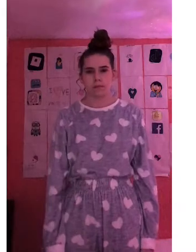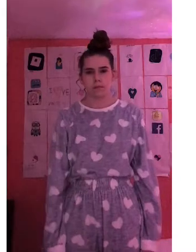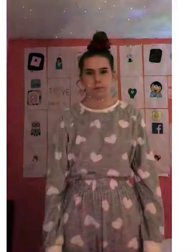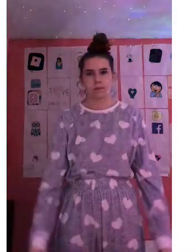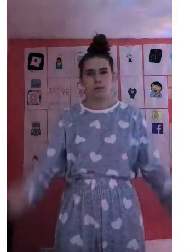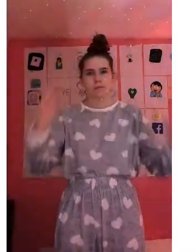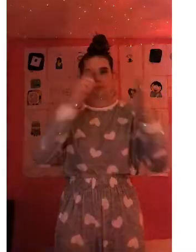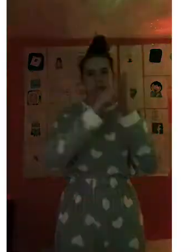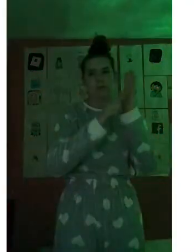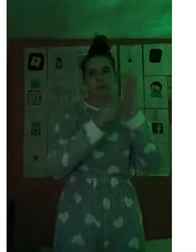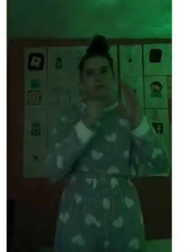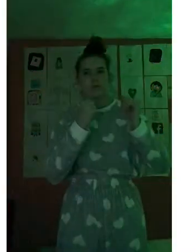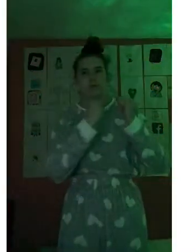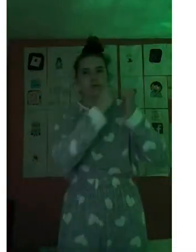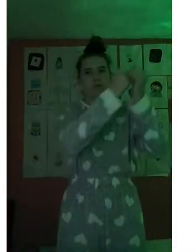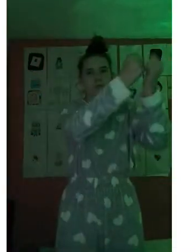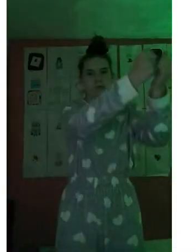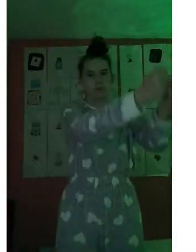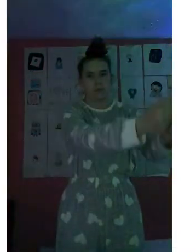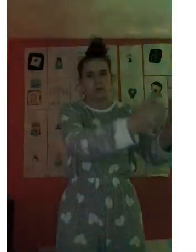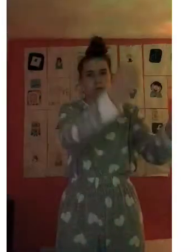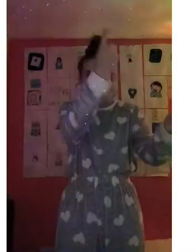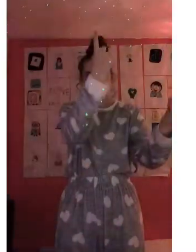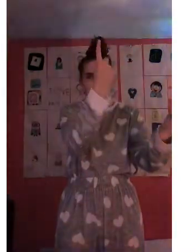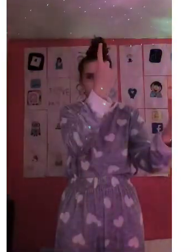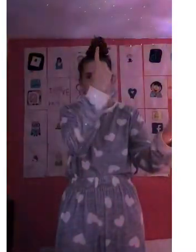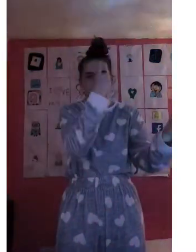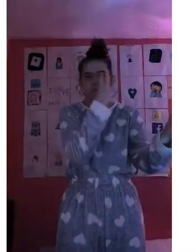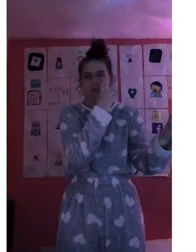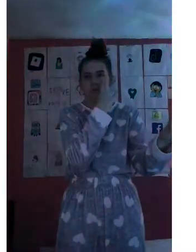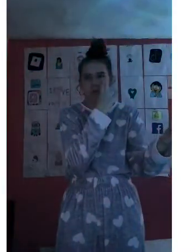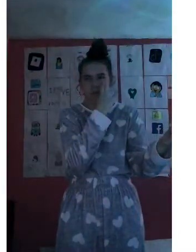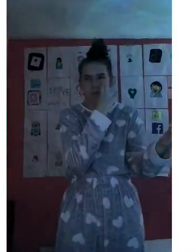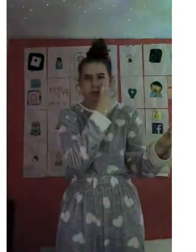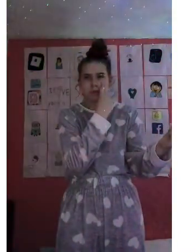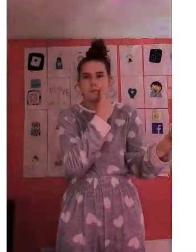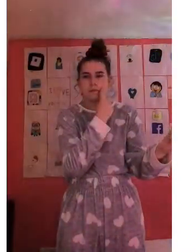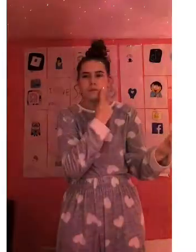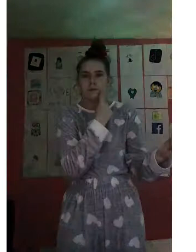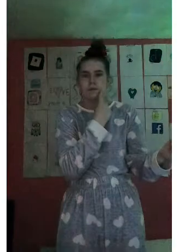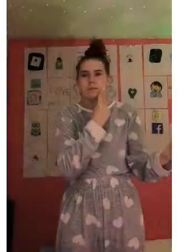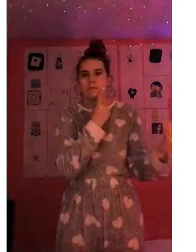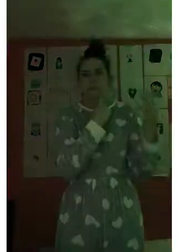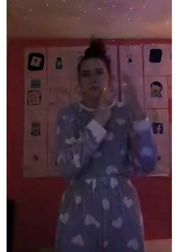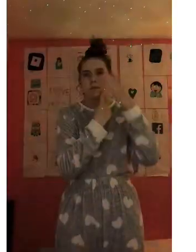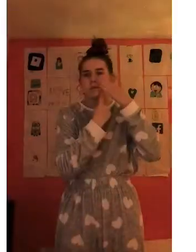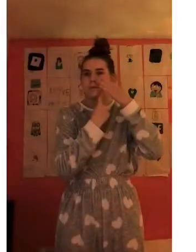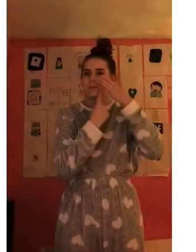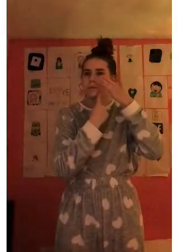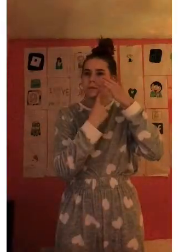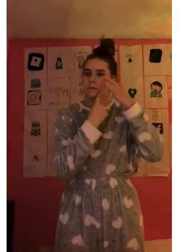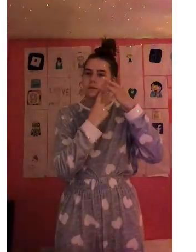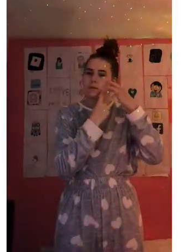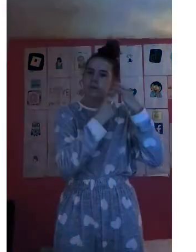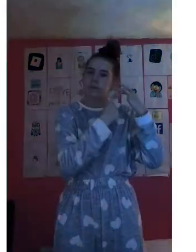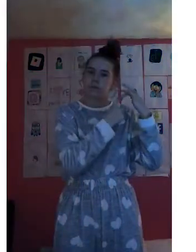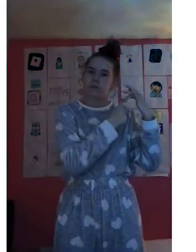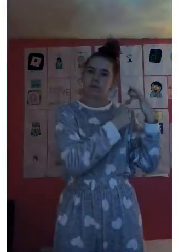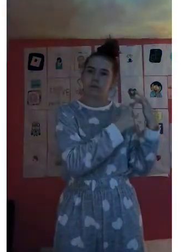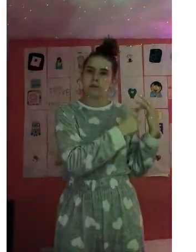John says he'd drive, then put his hand on my cheek And wiped a tear from the side of my